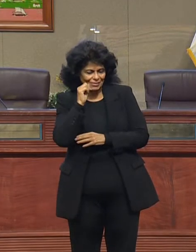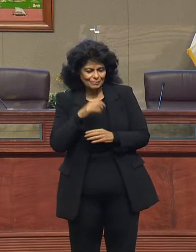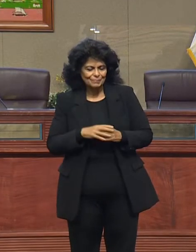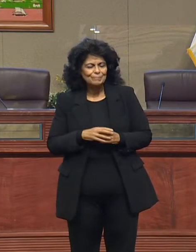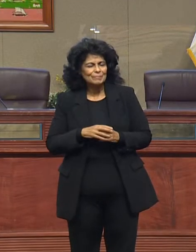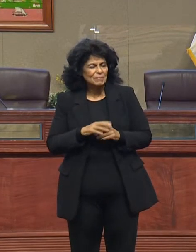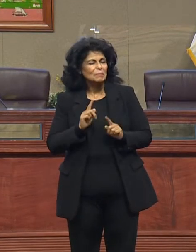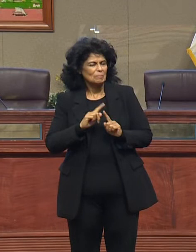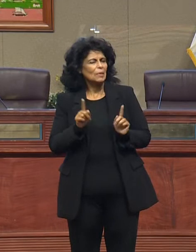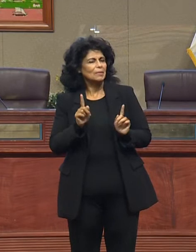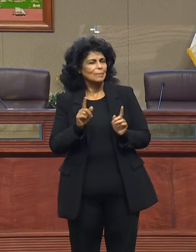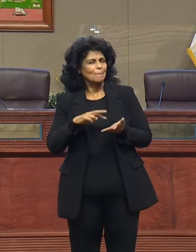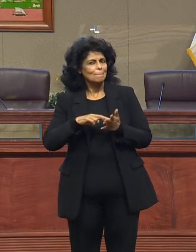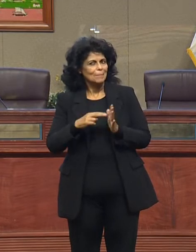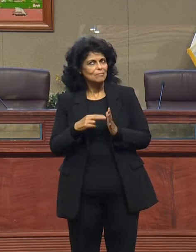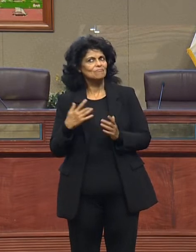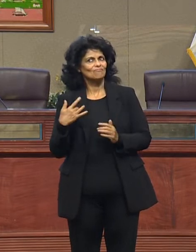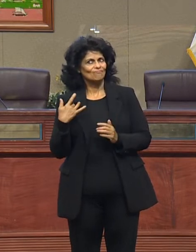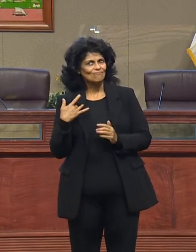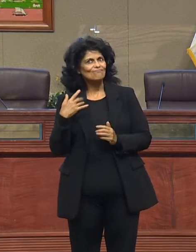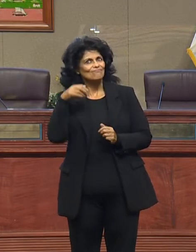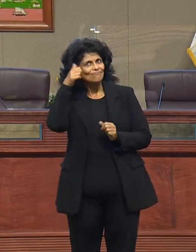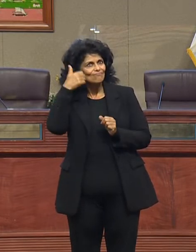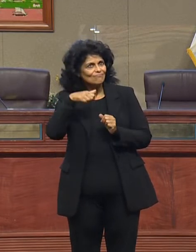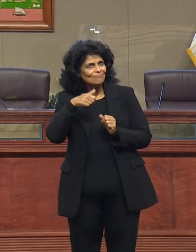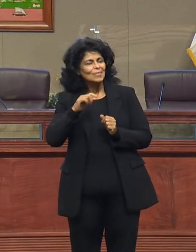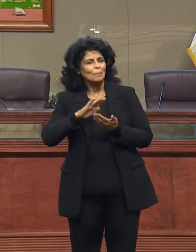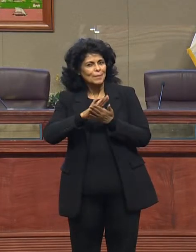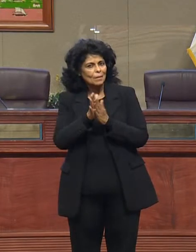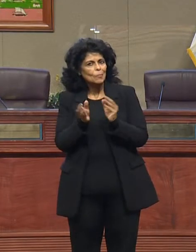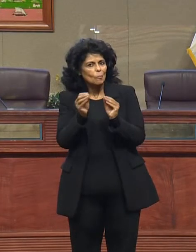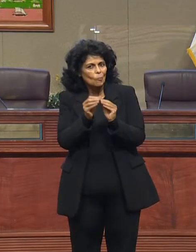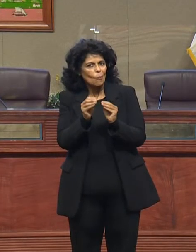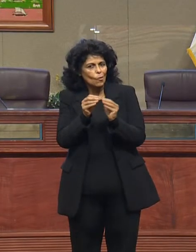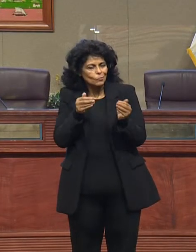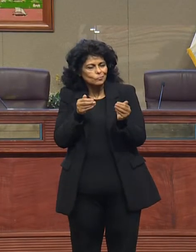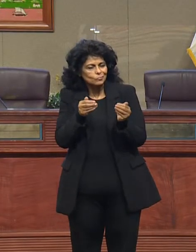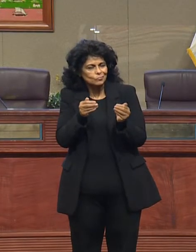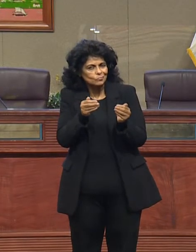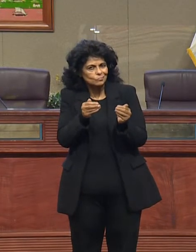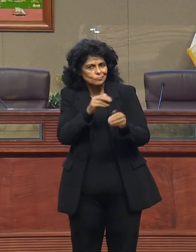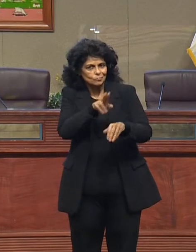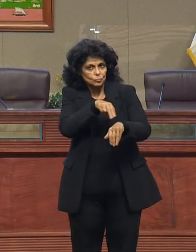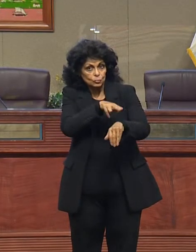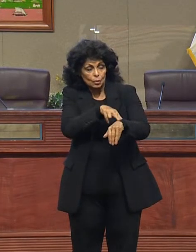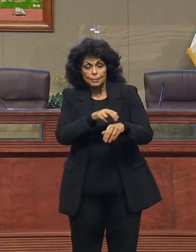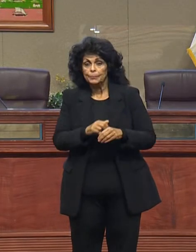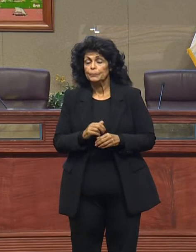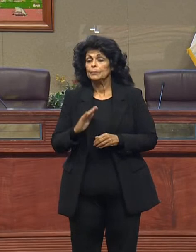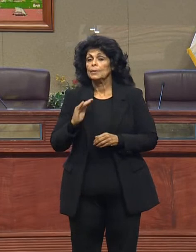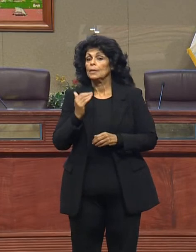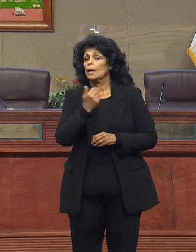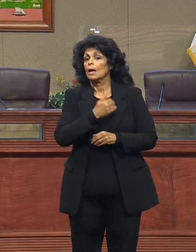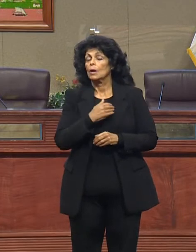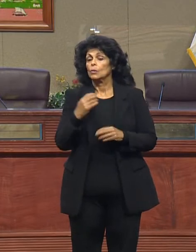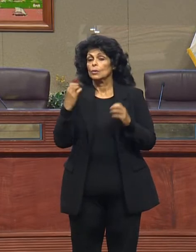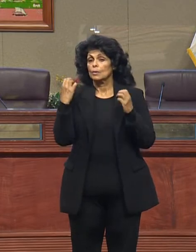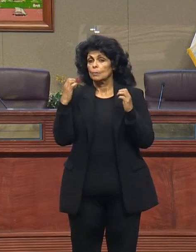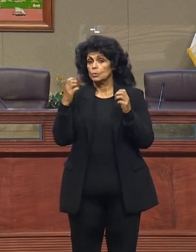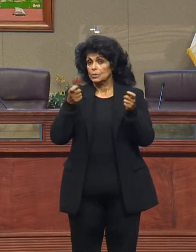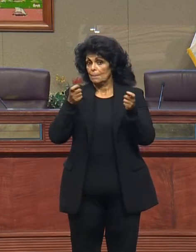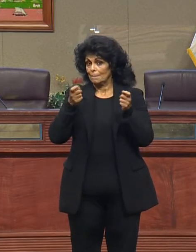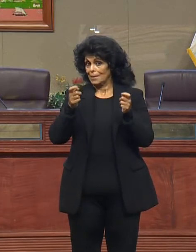are returning to some sense of normalcy. Our emergency management team informed me that yesterday on